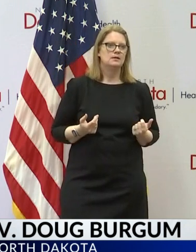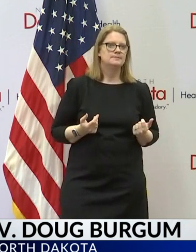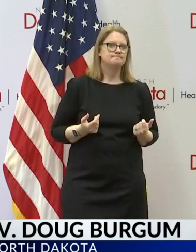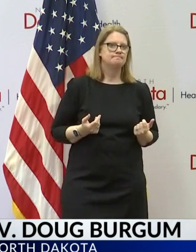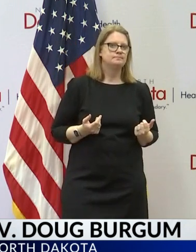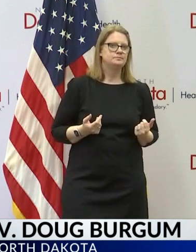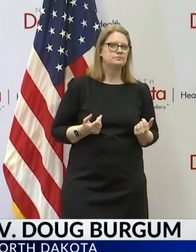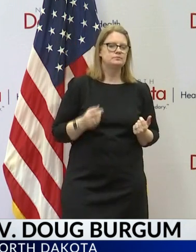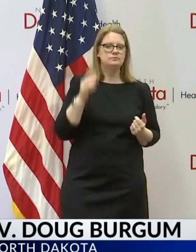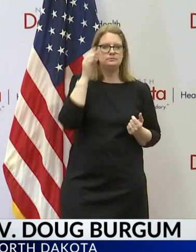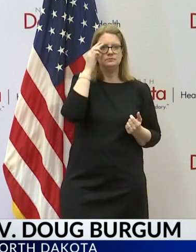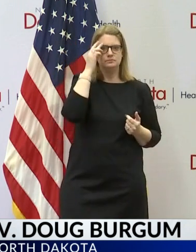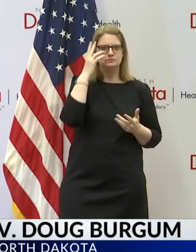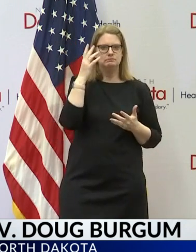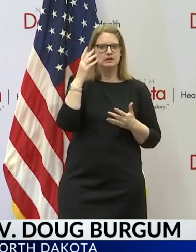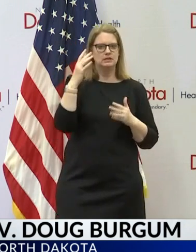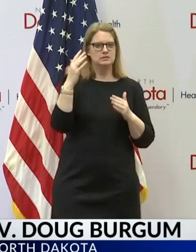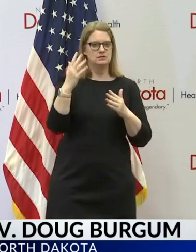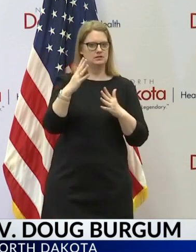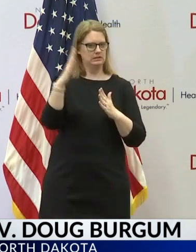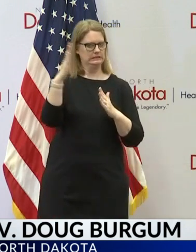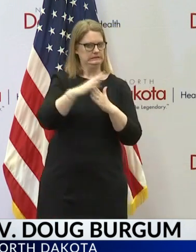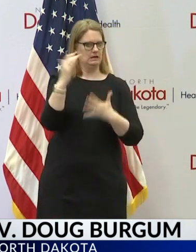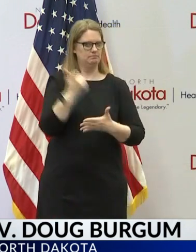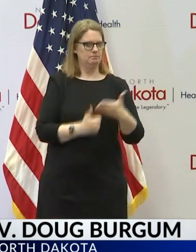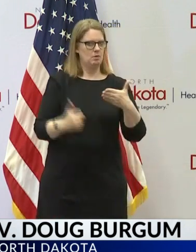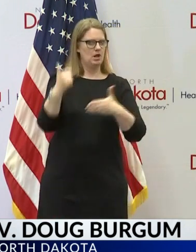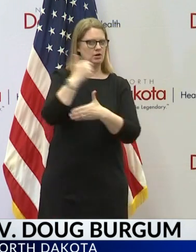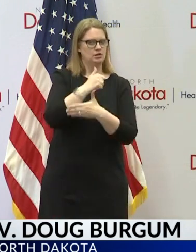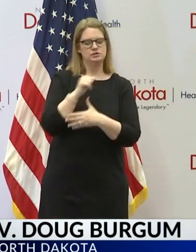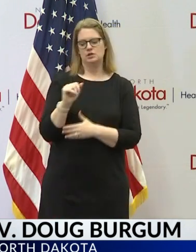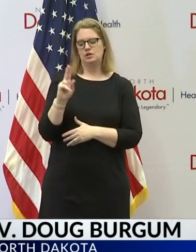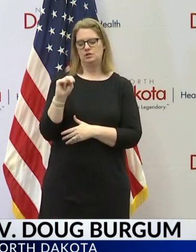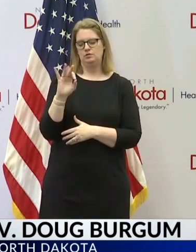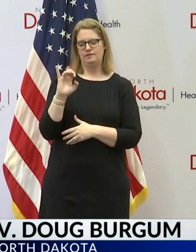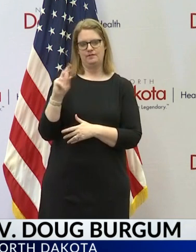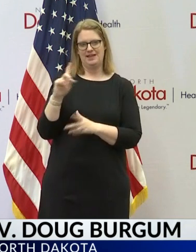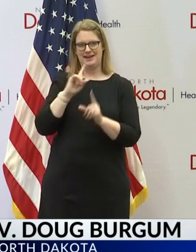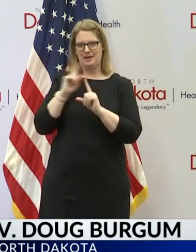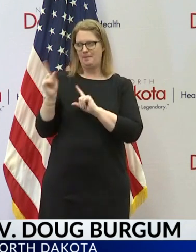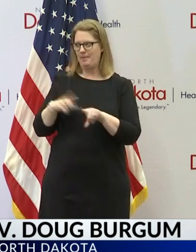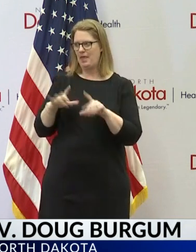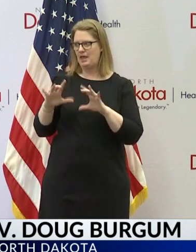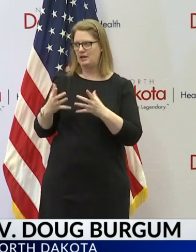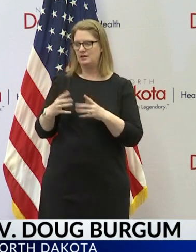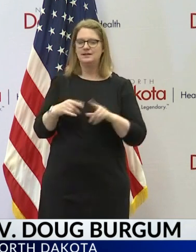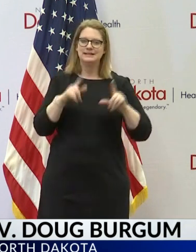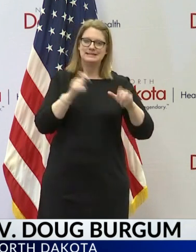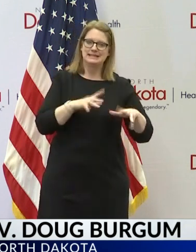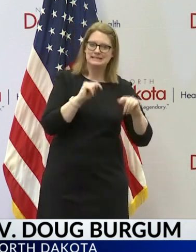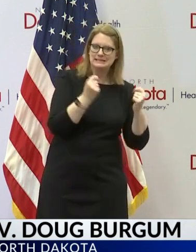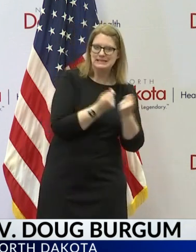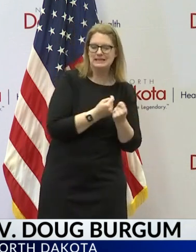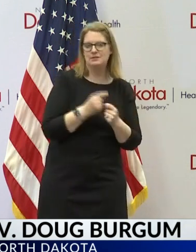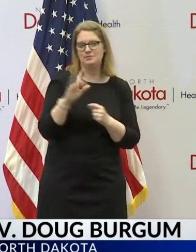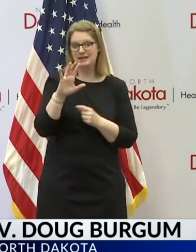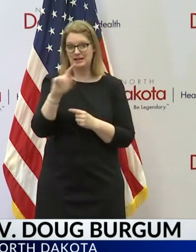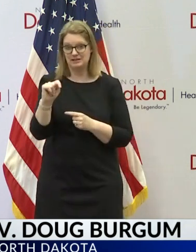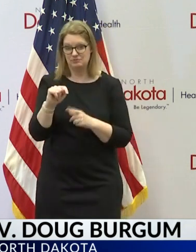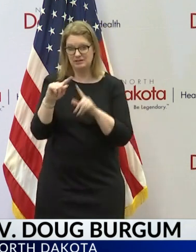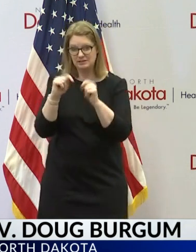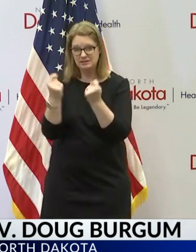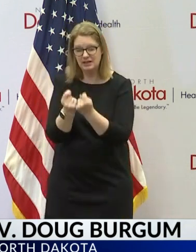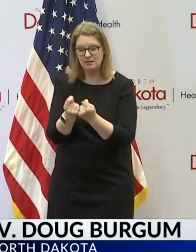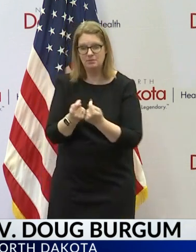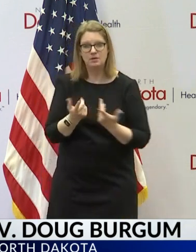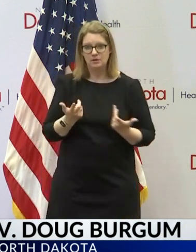absolutely among the highest priorities of the Unified Command, of the testing team, the contact tracing team, is we've